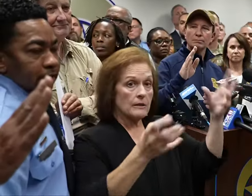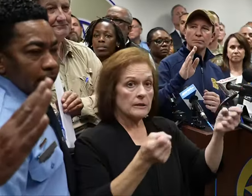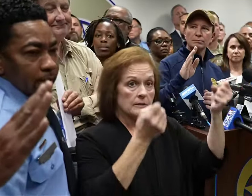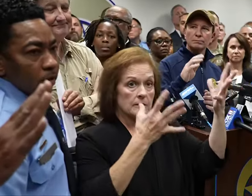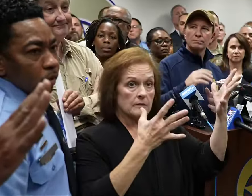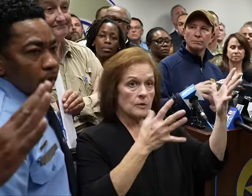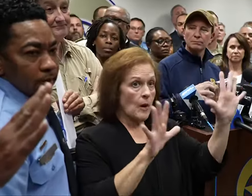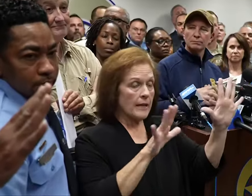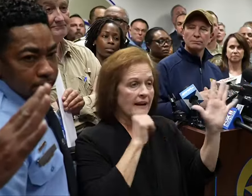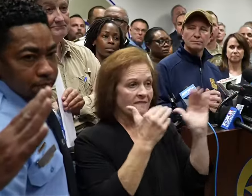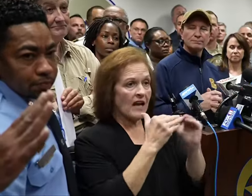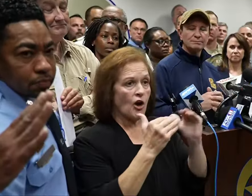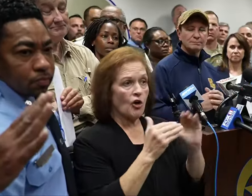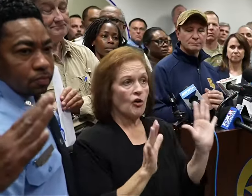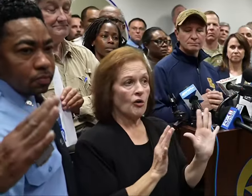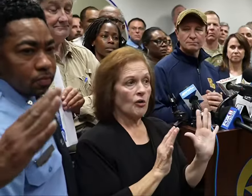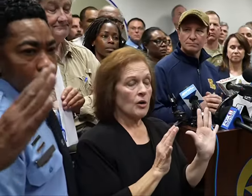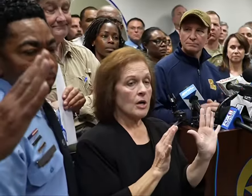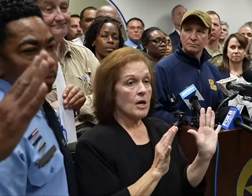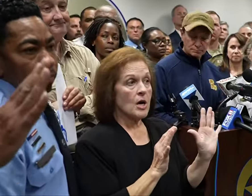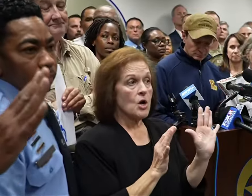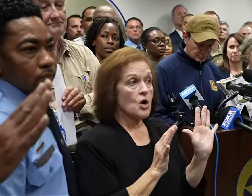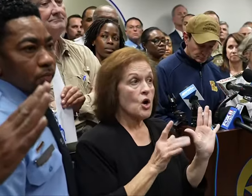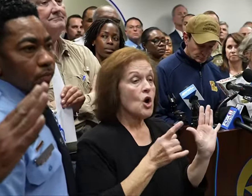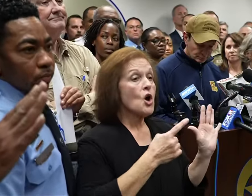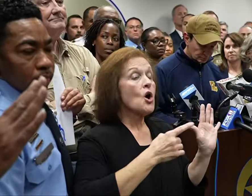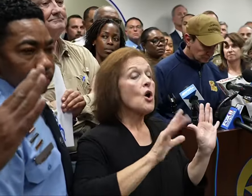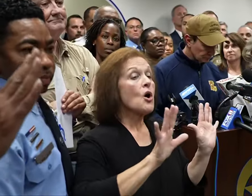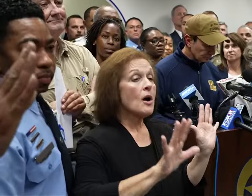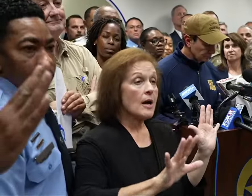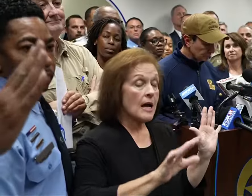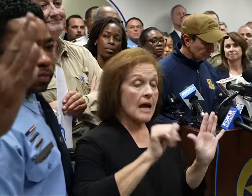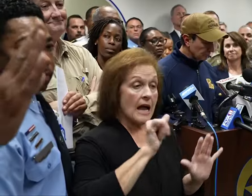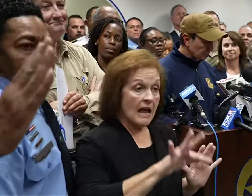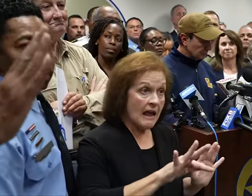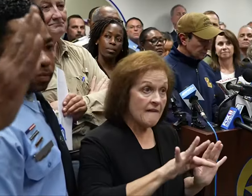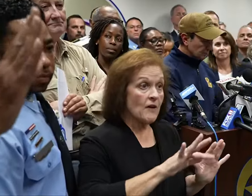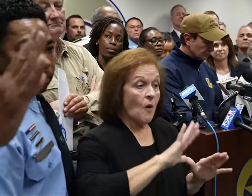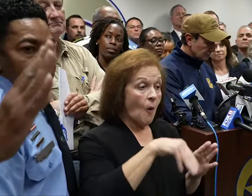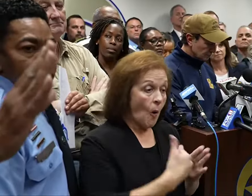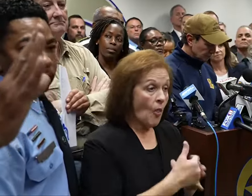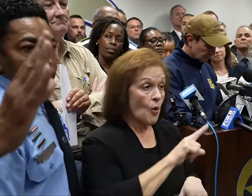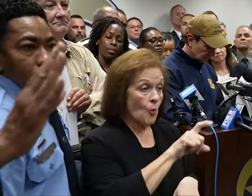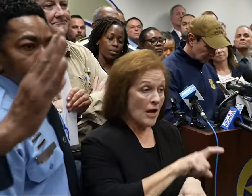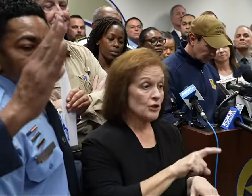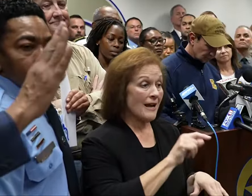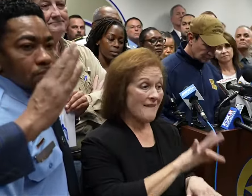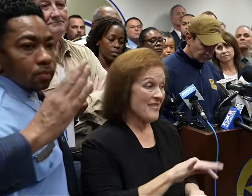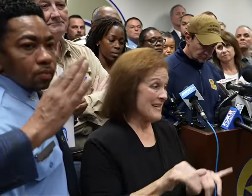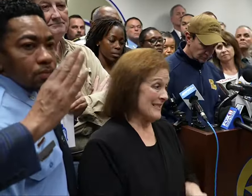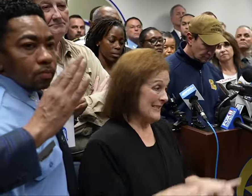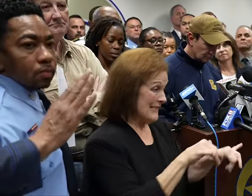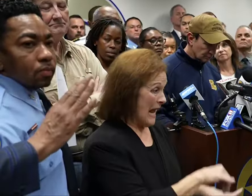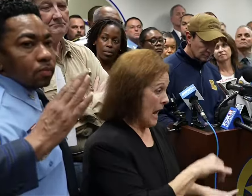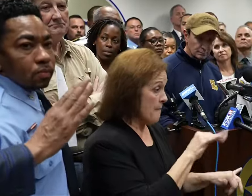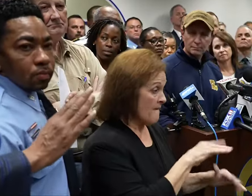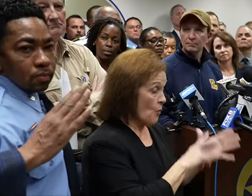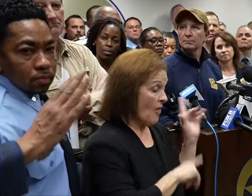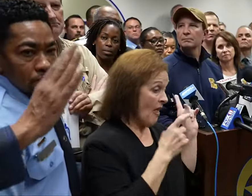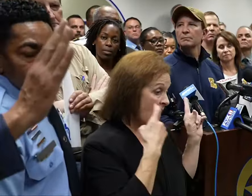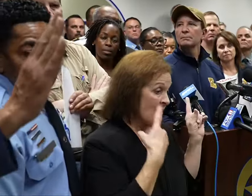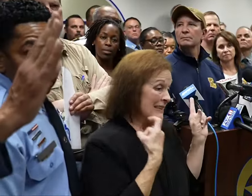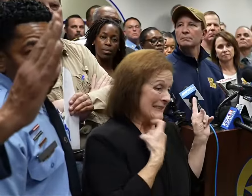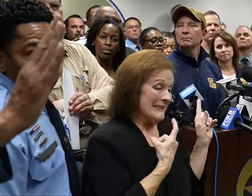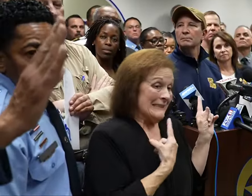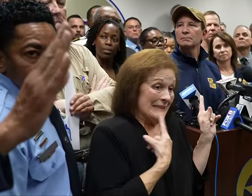Hold on a second. Hold on. Let me finish. You weren't listening. If all of the questions are more of the same, what the governor just said in